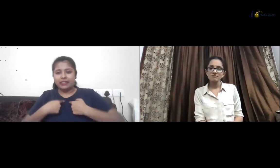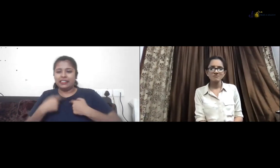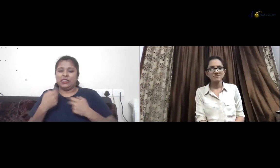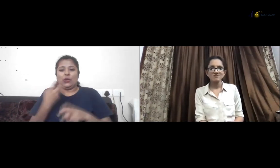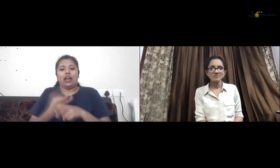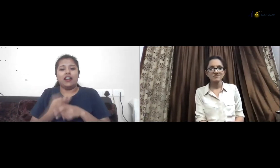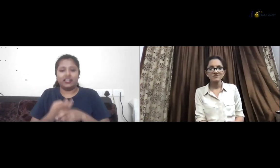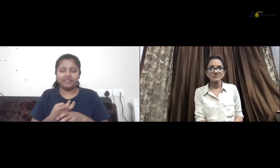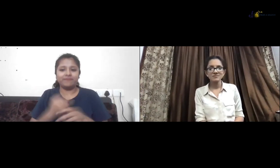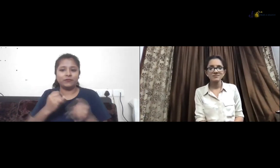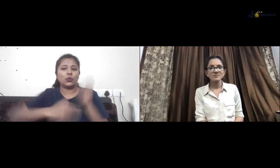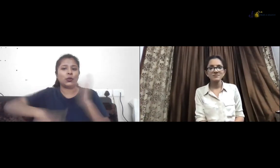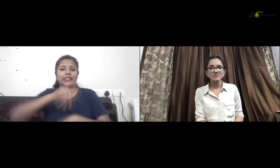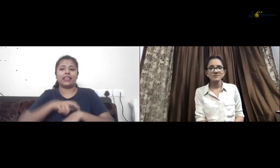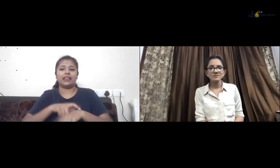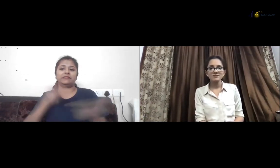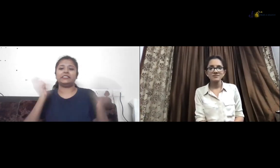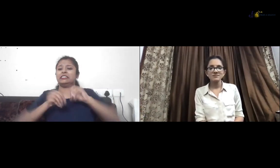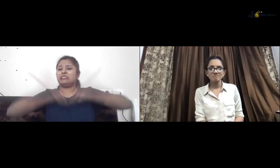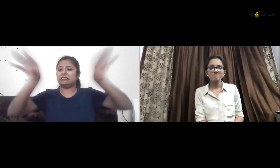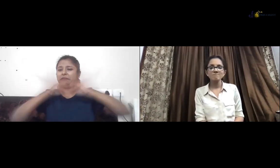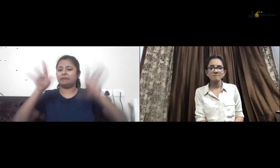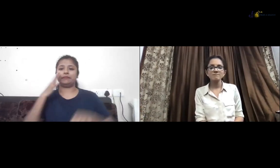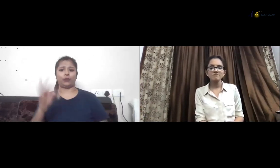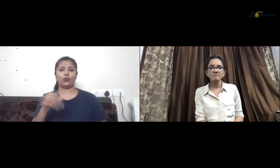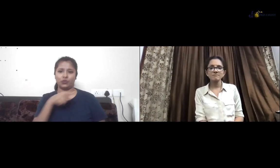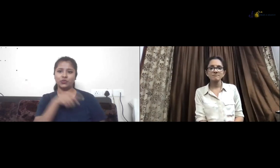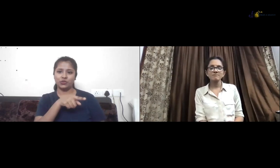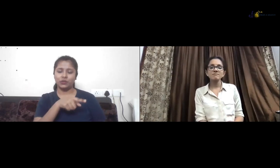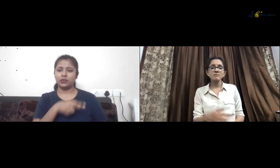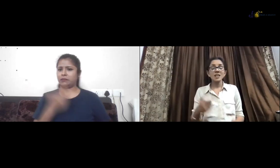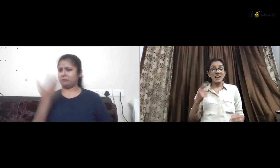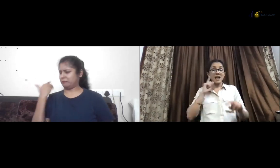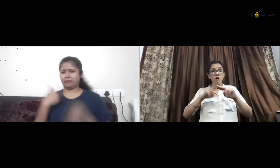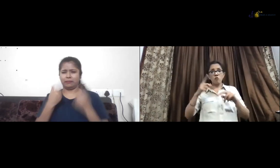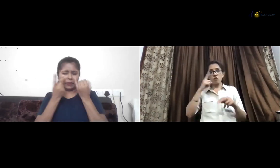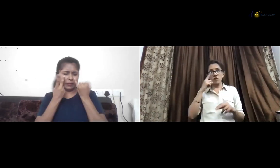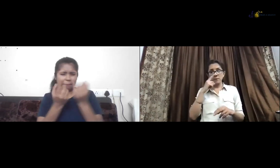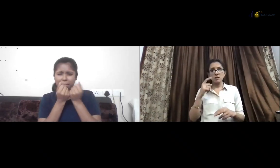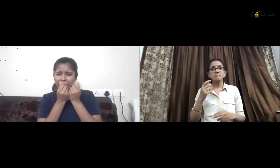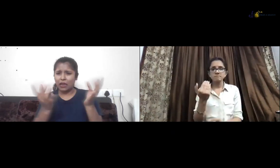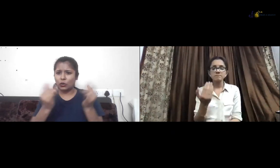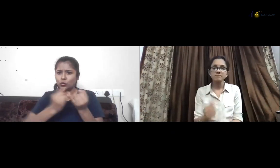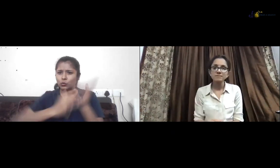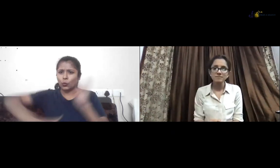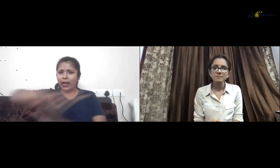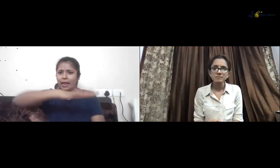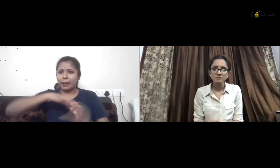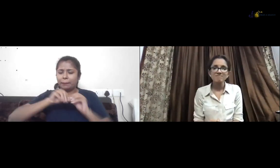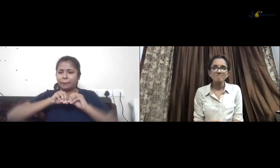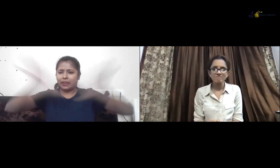have to teach them. That's quite difficult in the society. It will take time to spread the awareness about